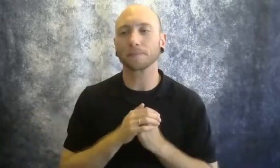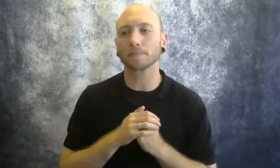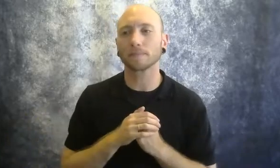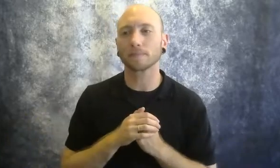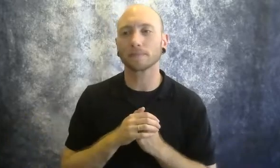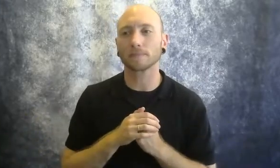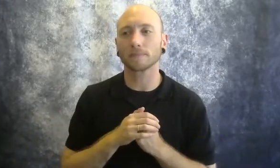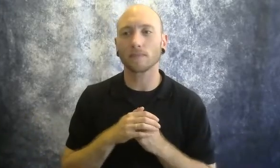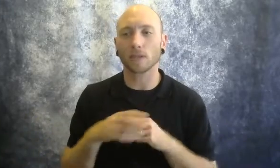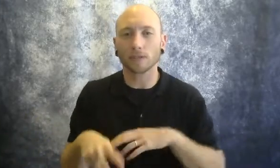and